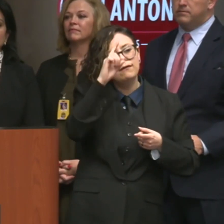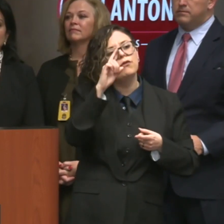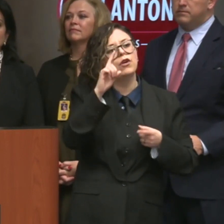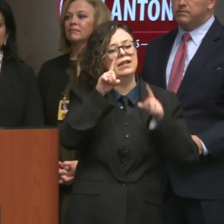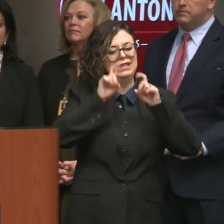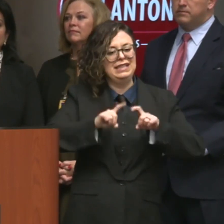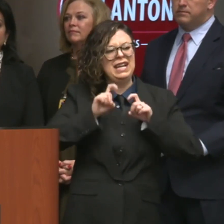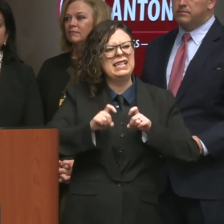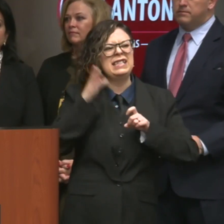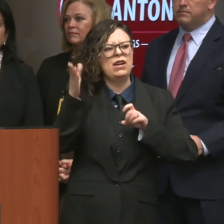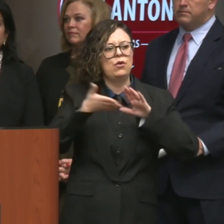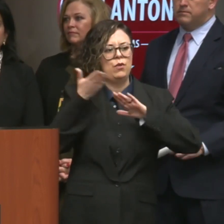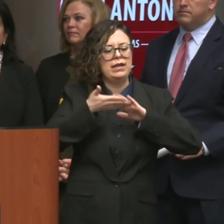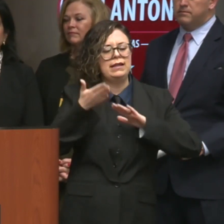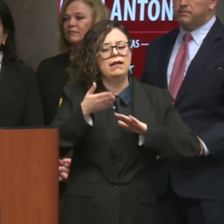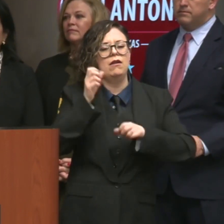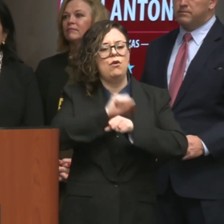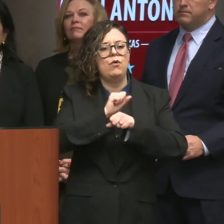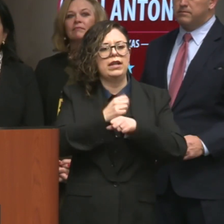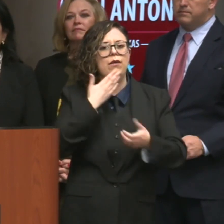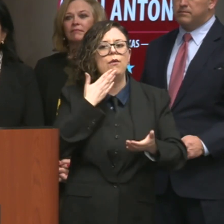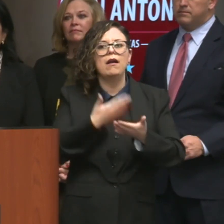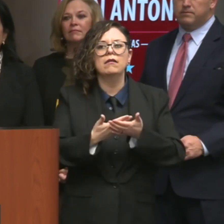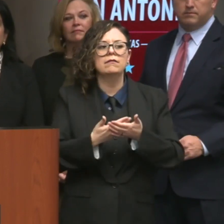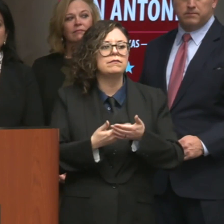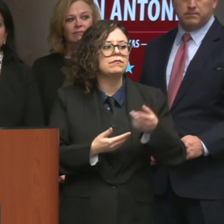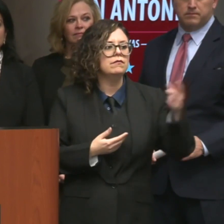CDC are working well. Doctor, there's